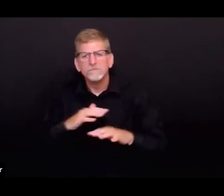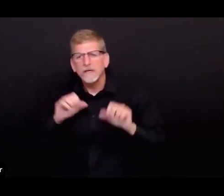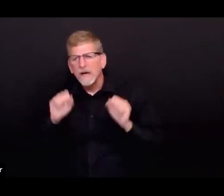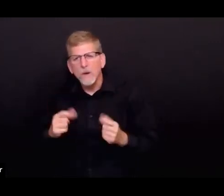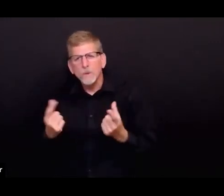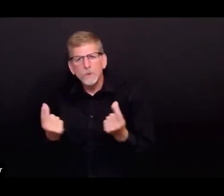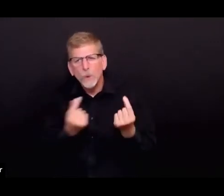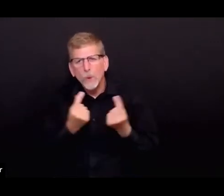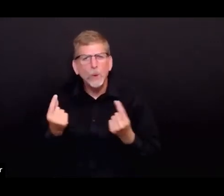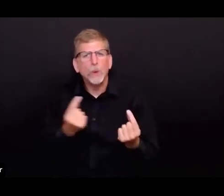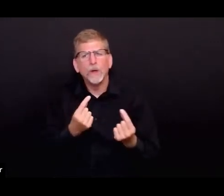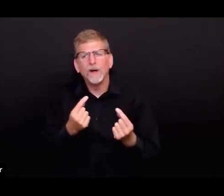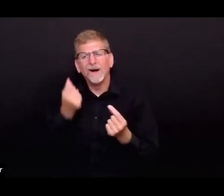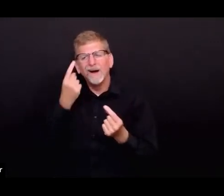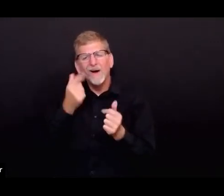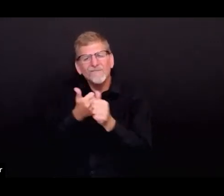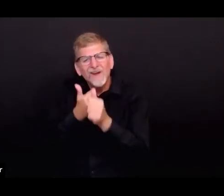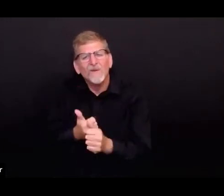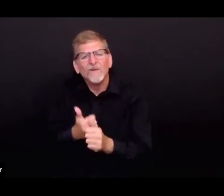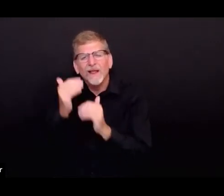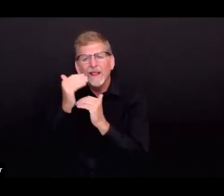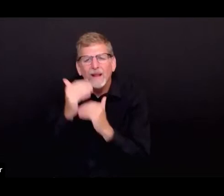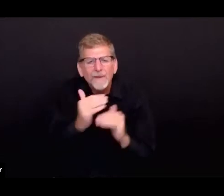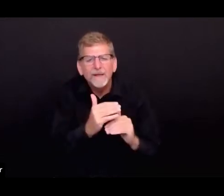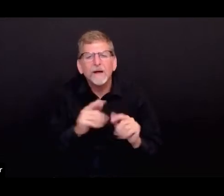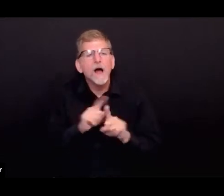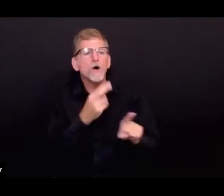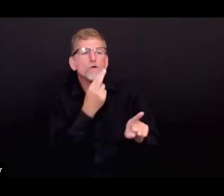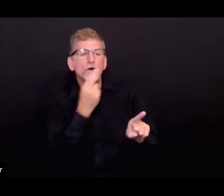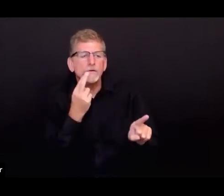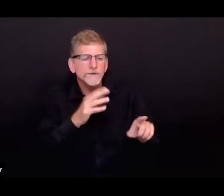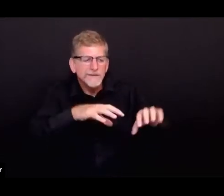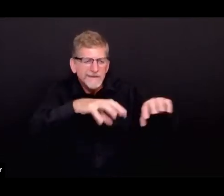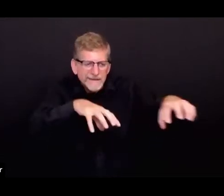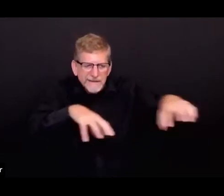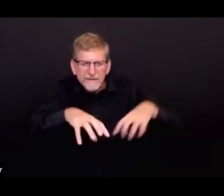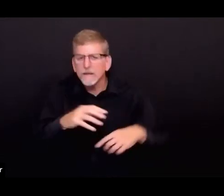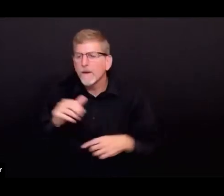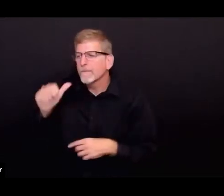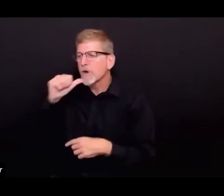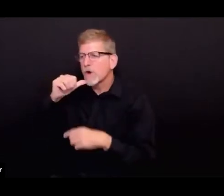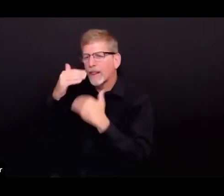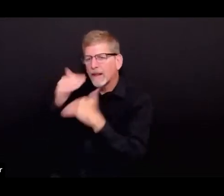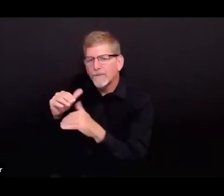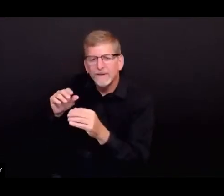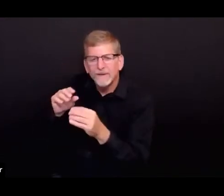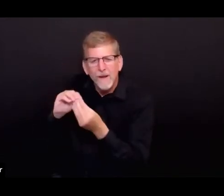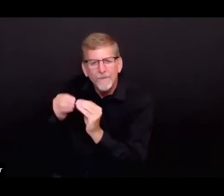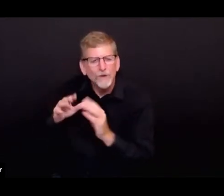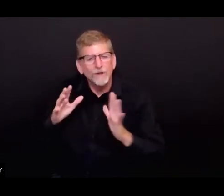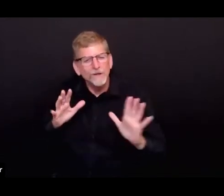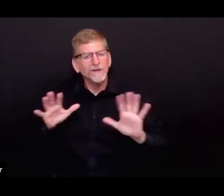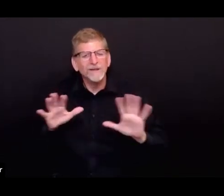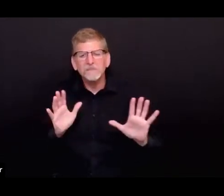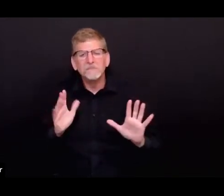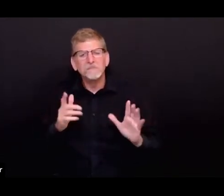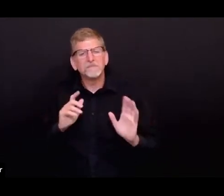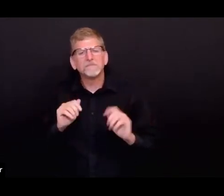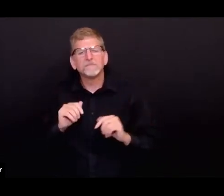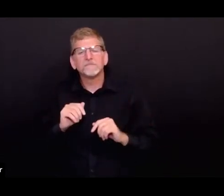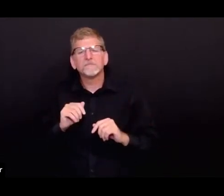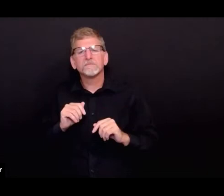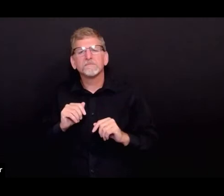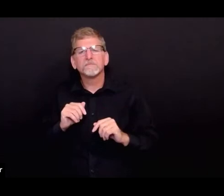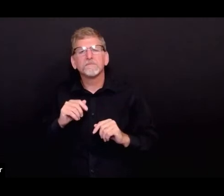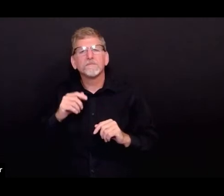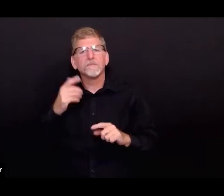around. So certainly that's a tough one. But this again, it's the lack of a national strategy. It's the